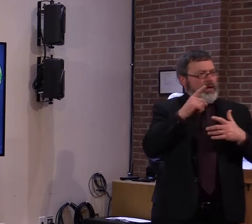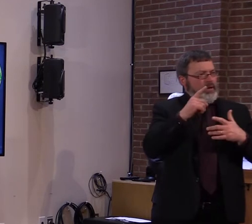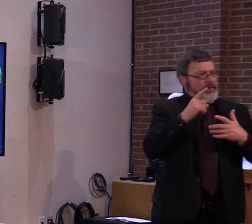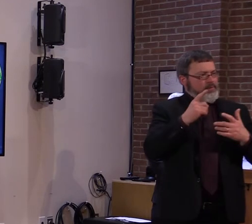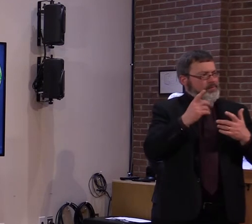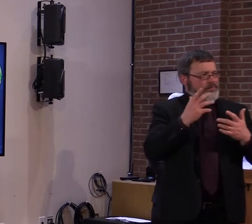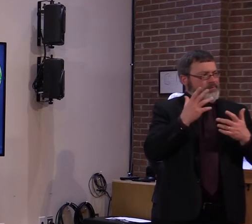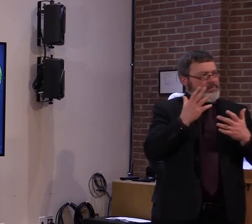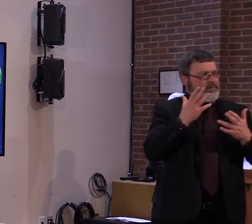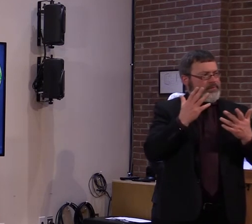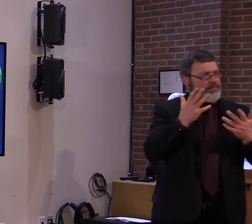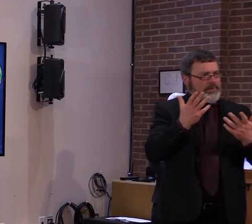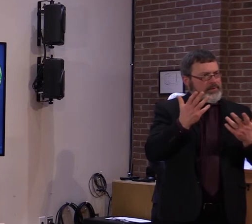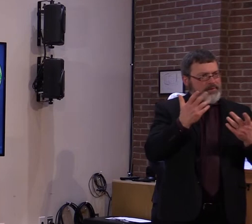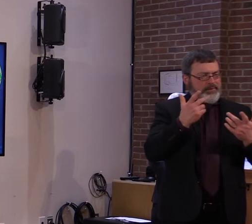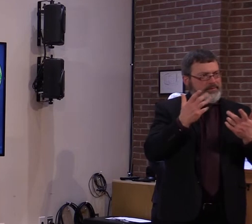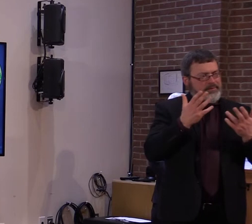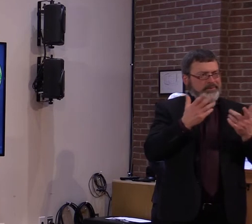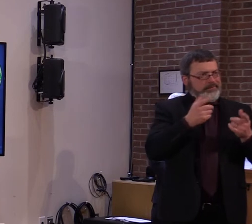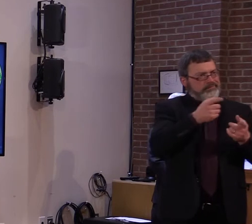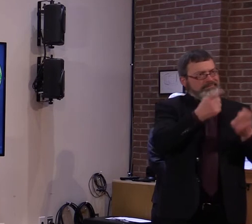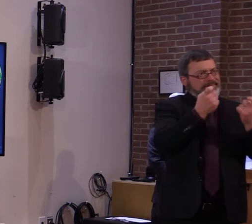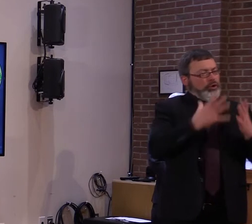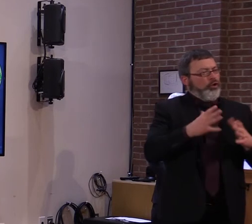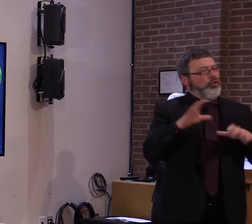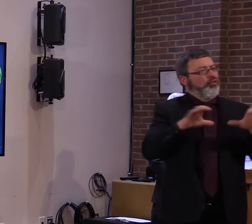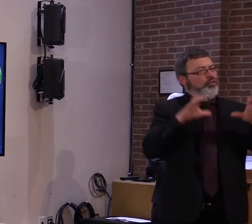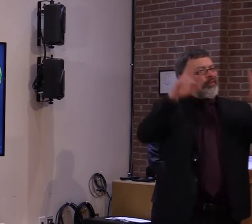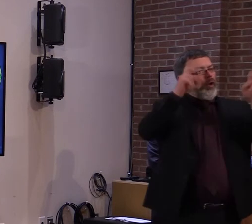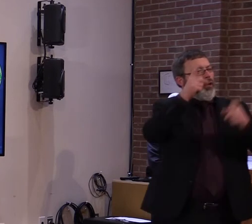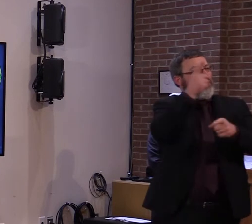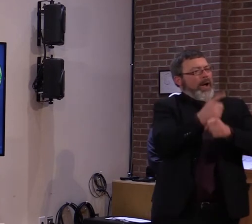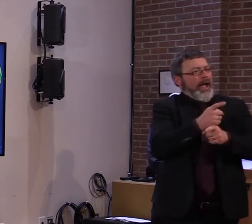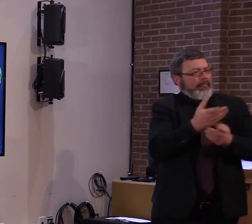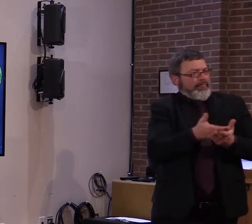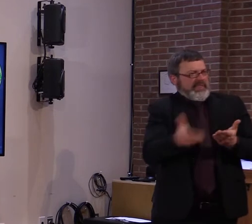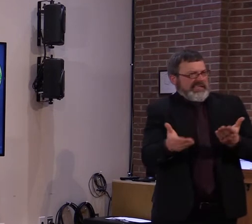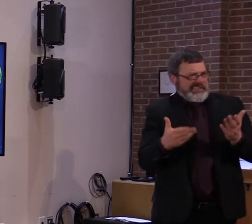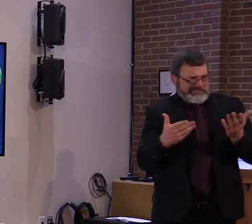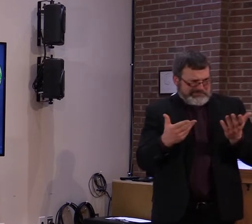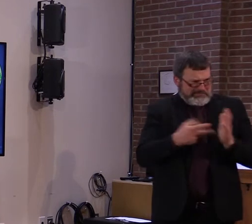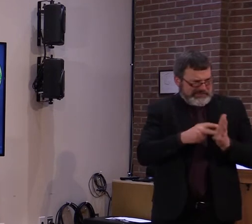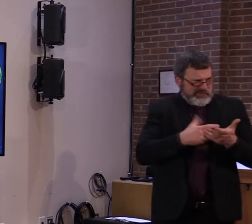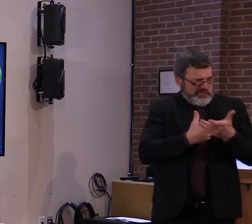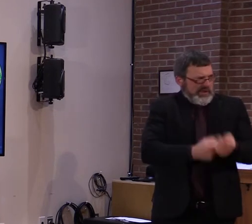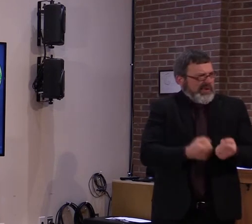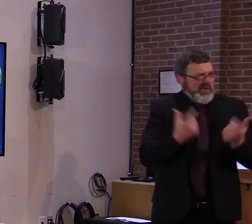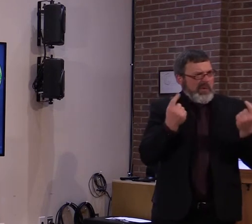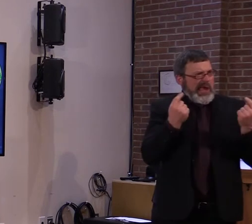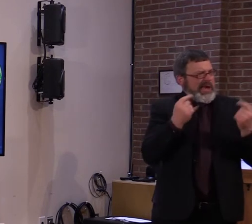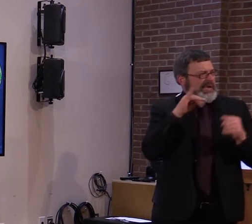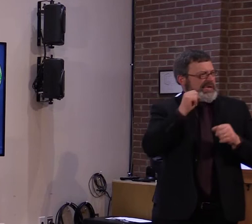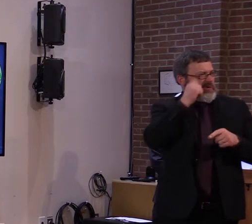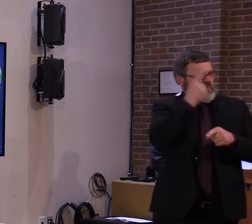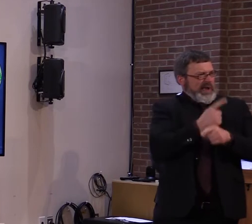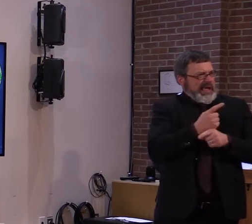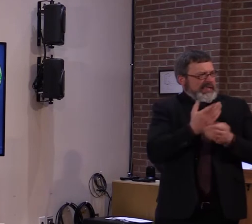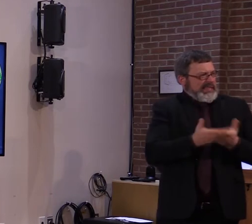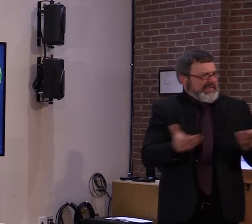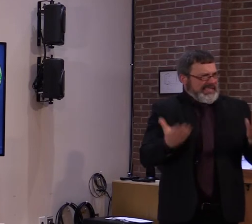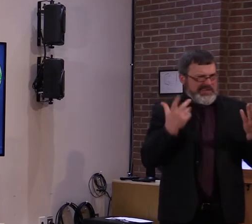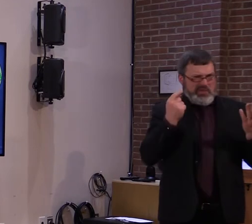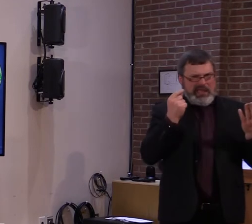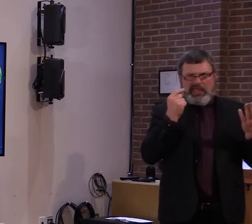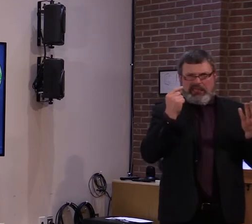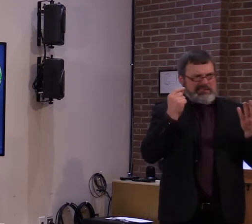essentially, another example of hoping, asking people to do the right thing, but without being able to verify it. Does the state have